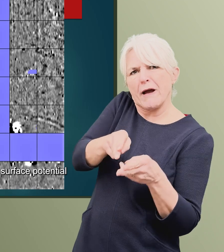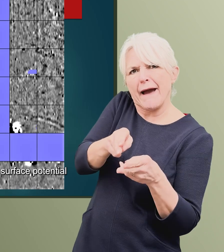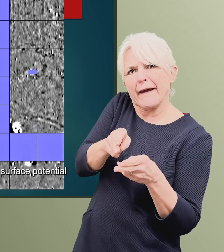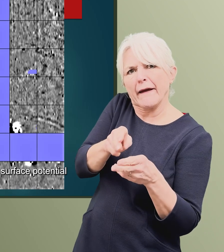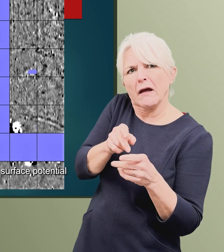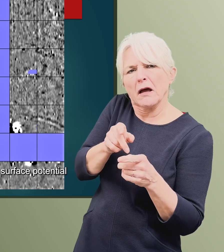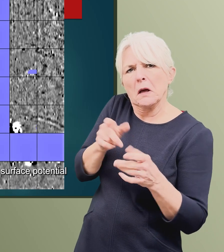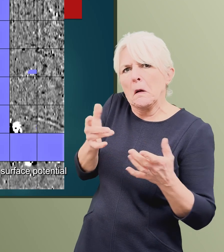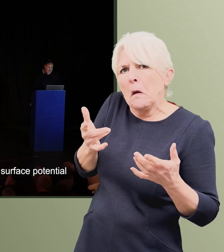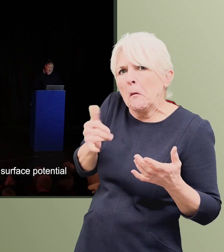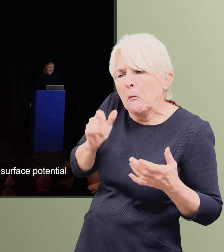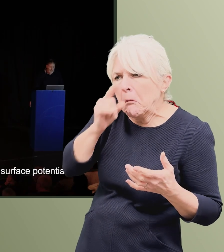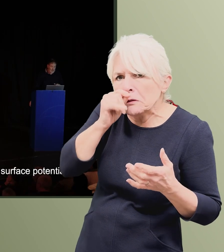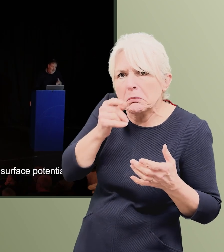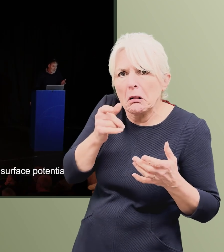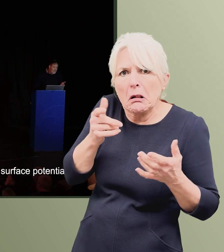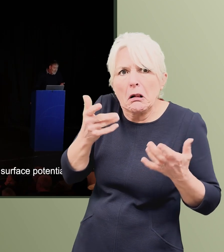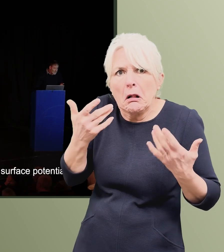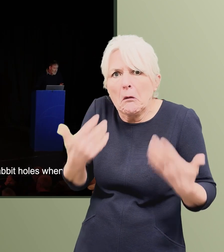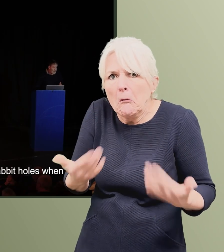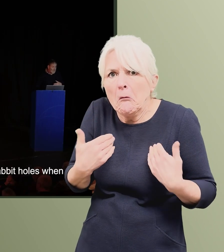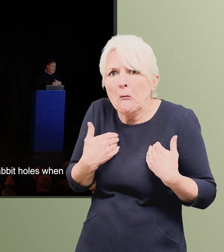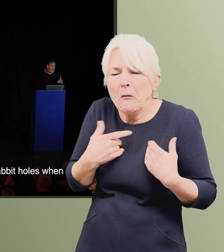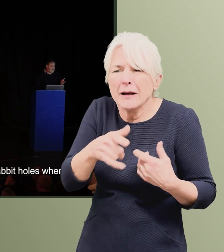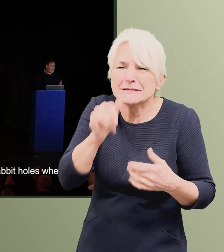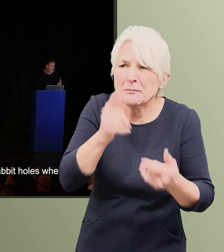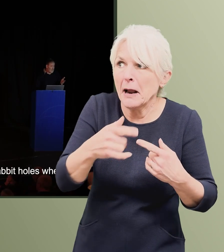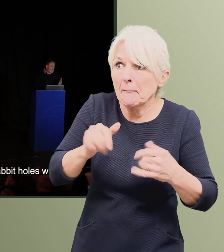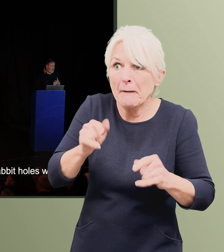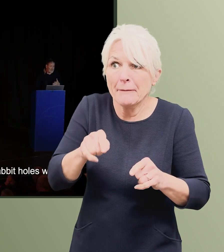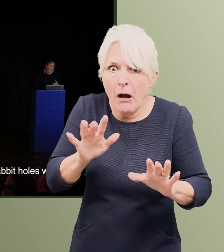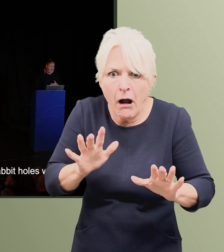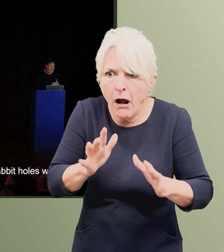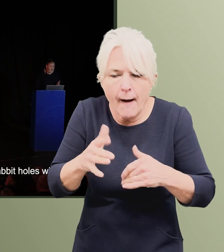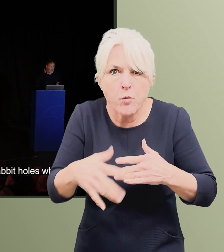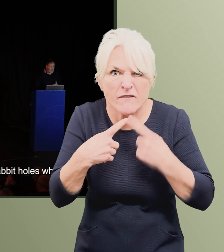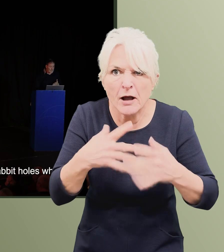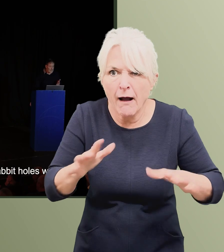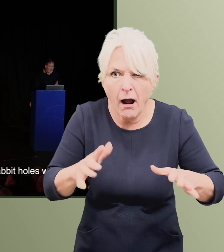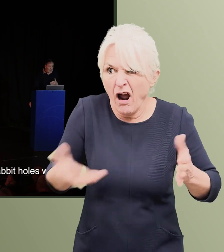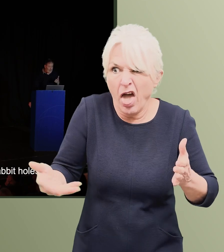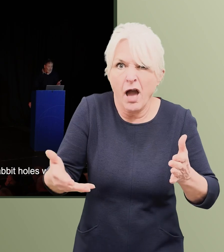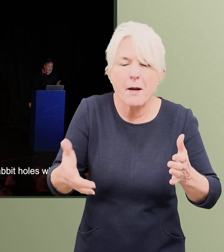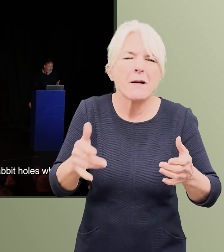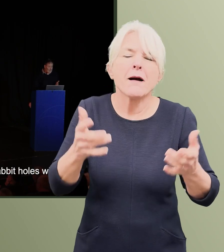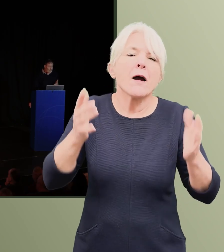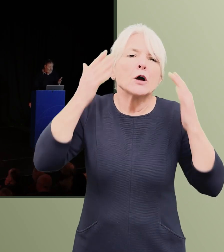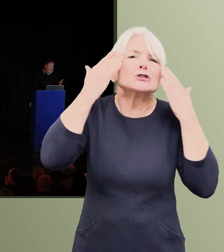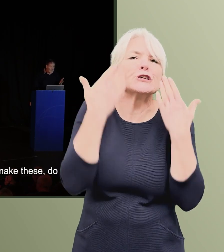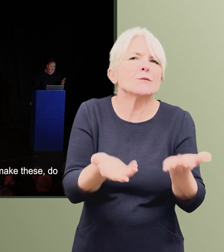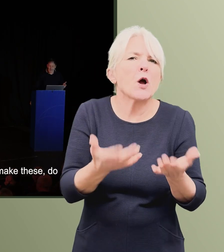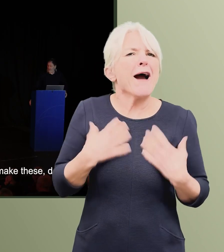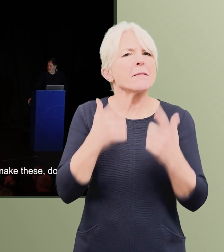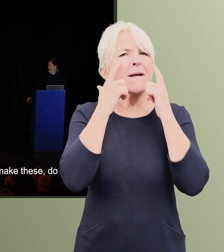below ground surface potential archaeology. I say potential because obviously we've all been led down the rabbit holes when we're looking at natural